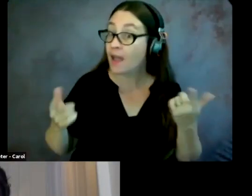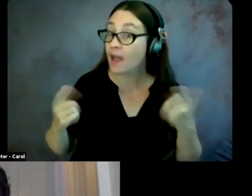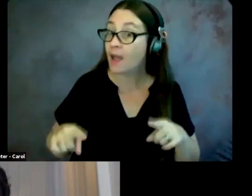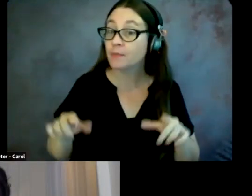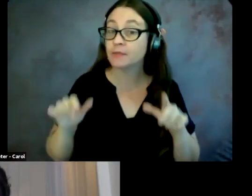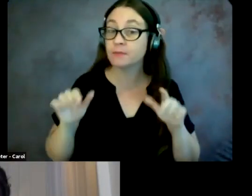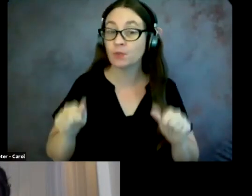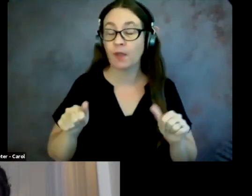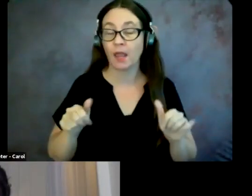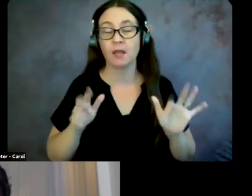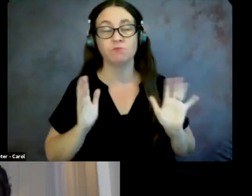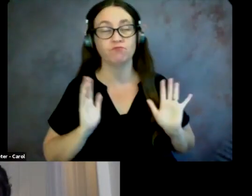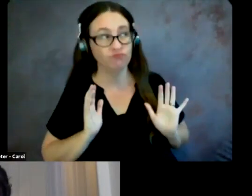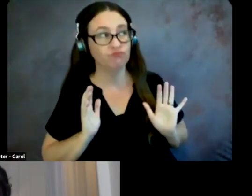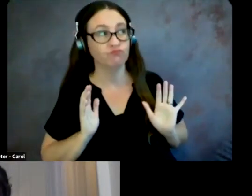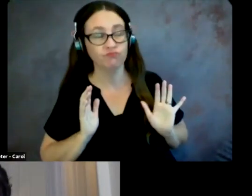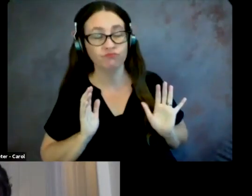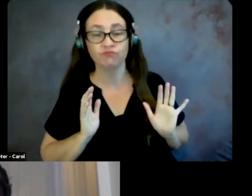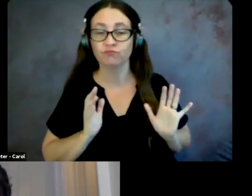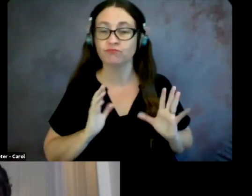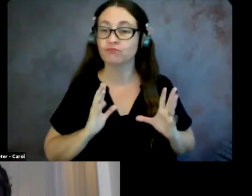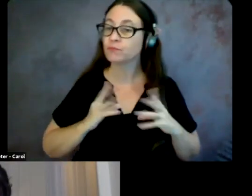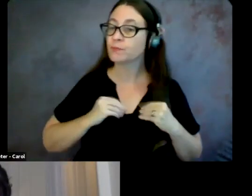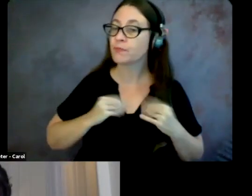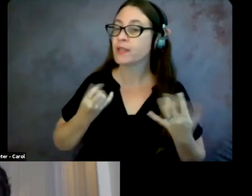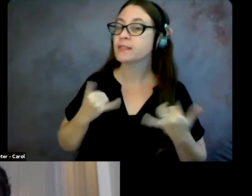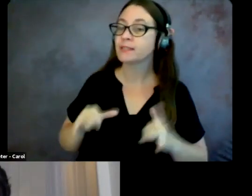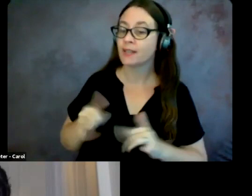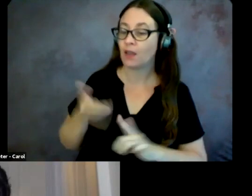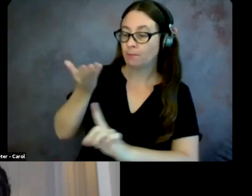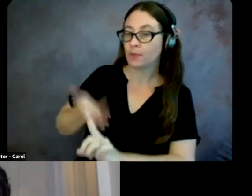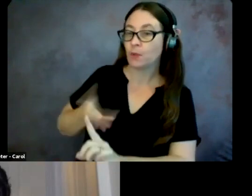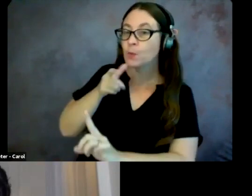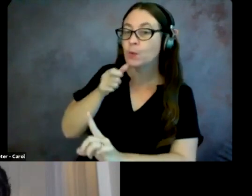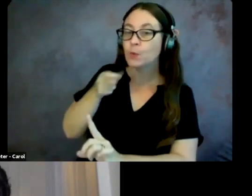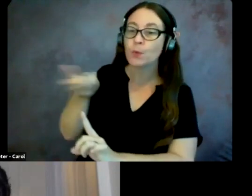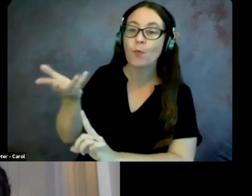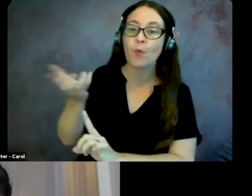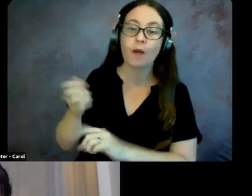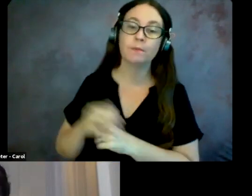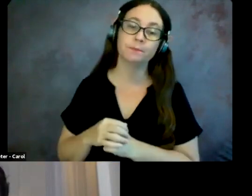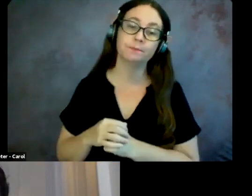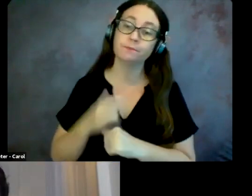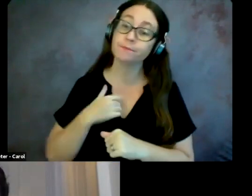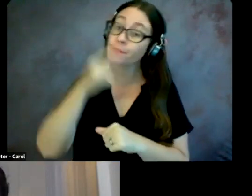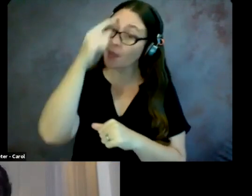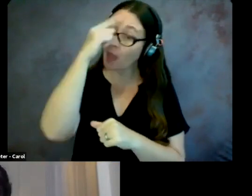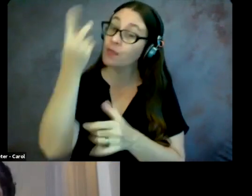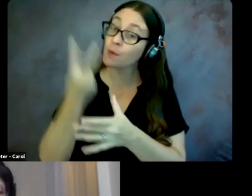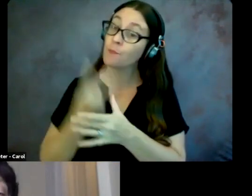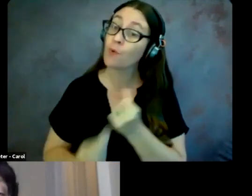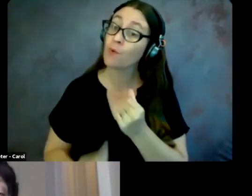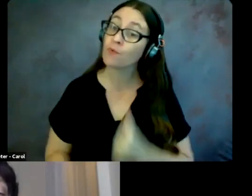it and you can still be who you wanted to be. So I think it's both.